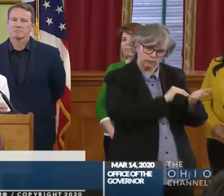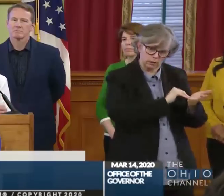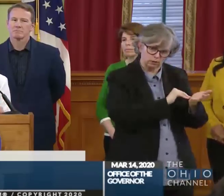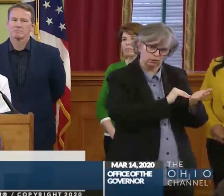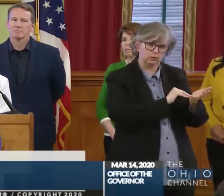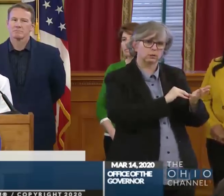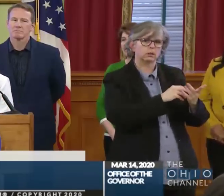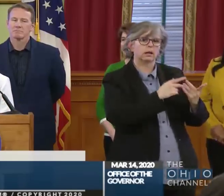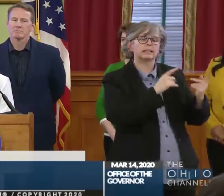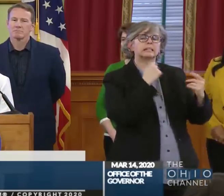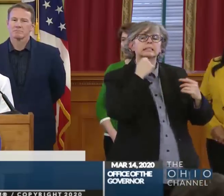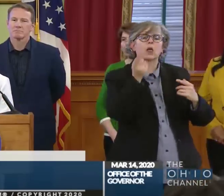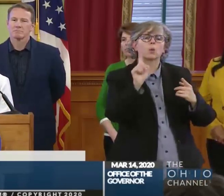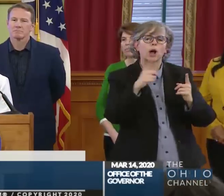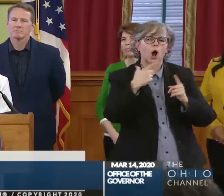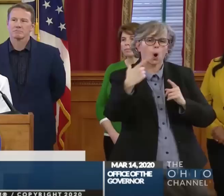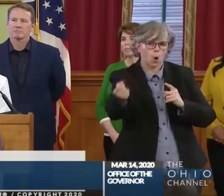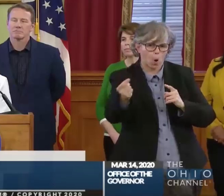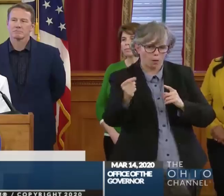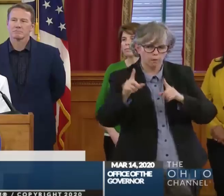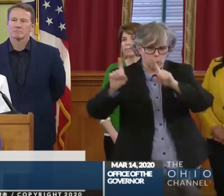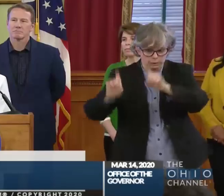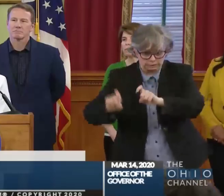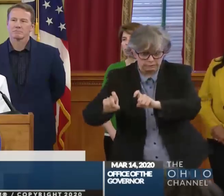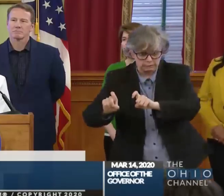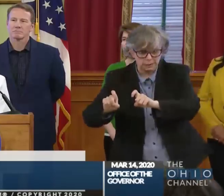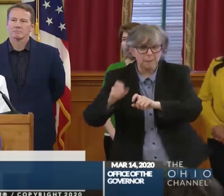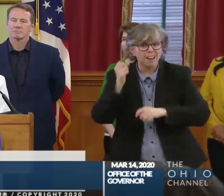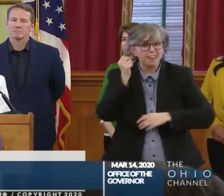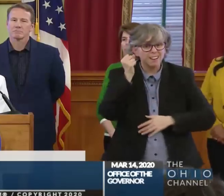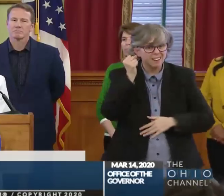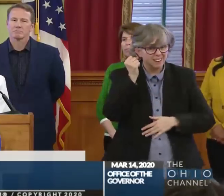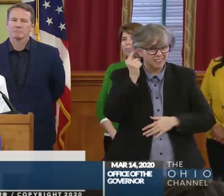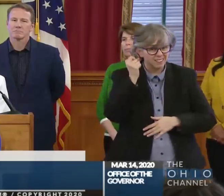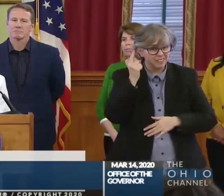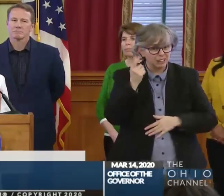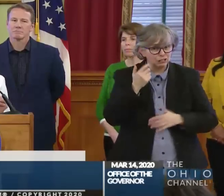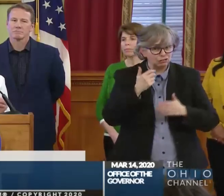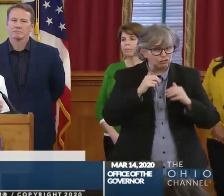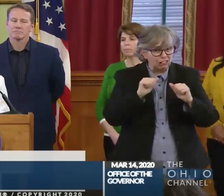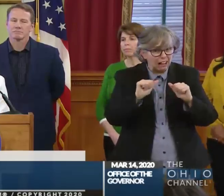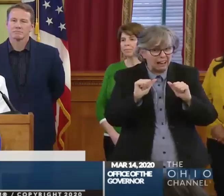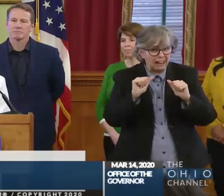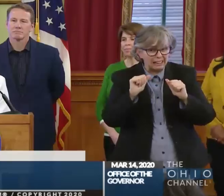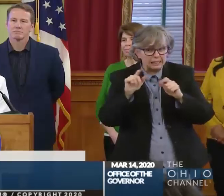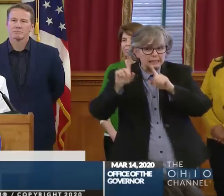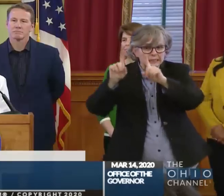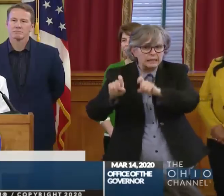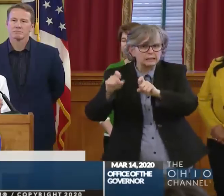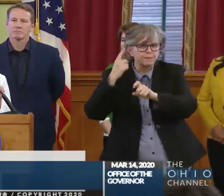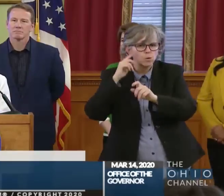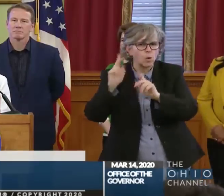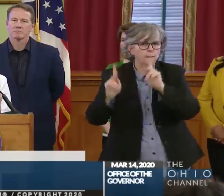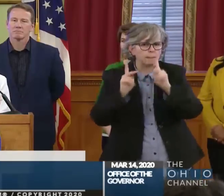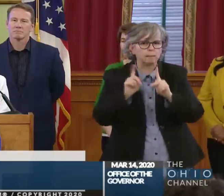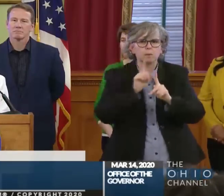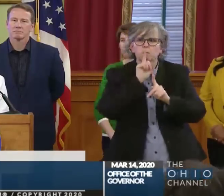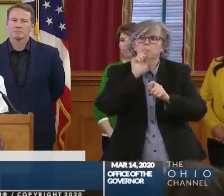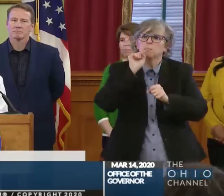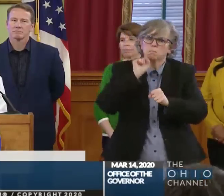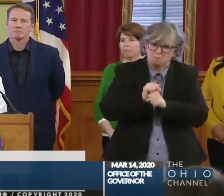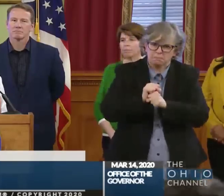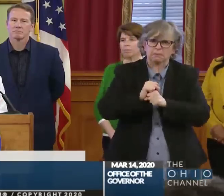that capacity to test for a long, long time. So we're using this very strategically. You've probably read about Colorado. So that's